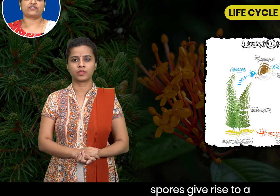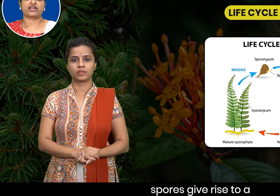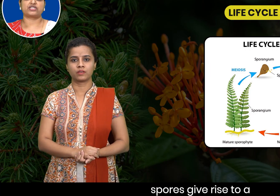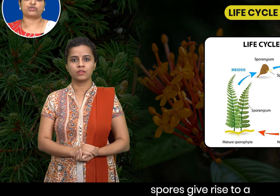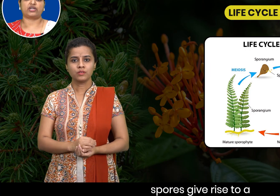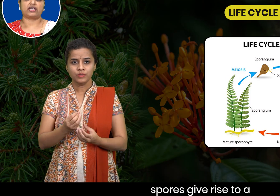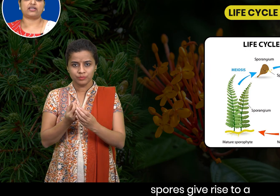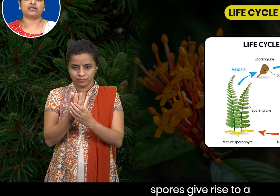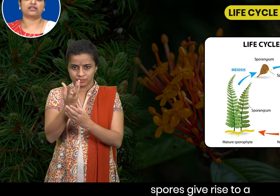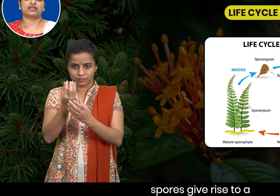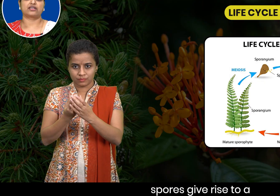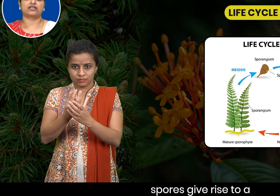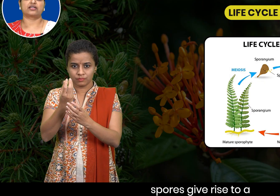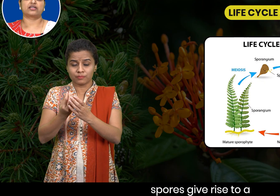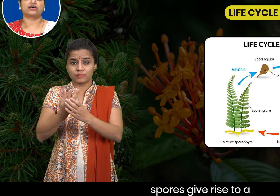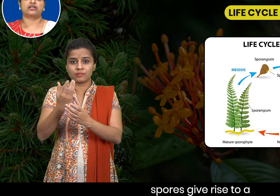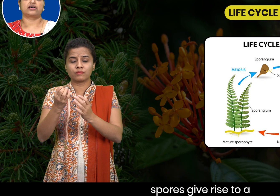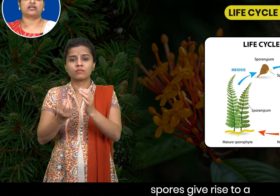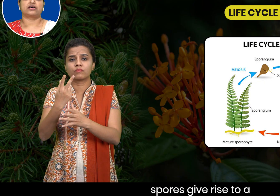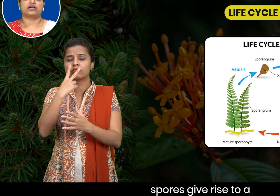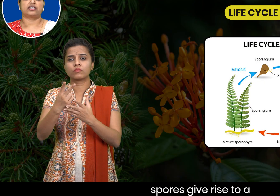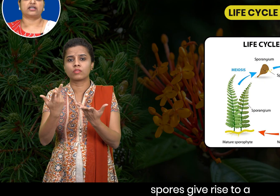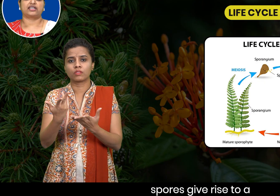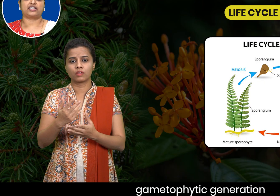Spores give rise to a